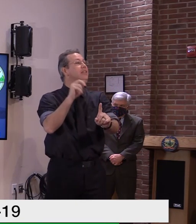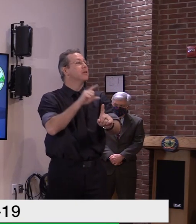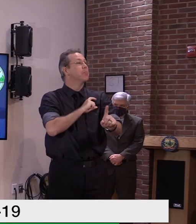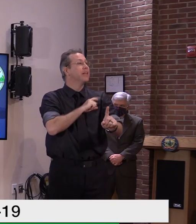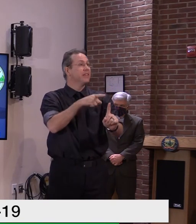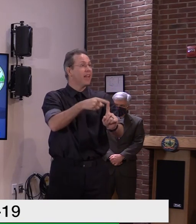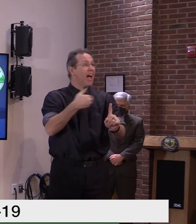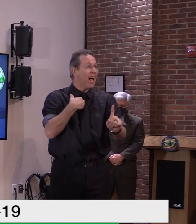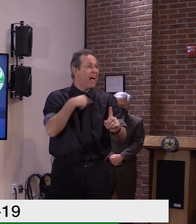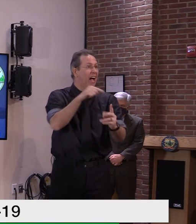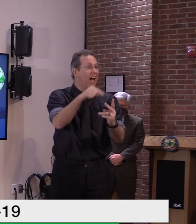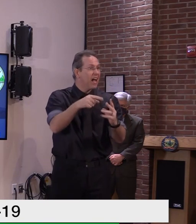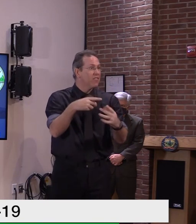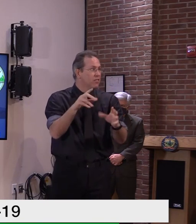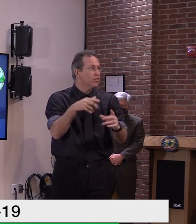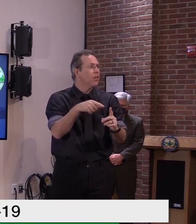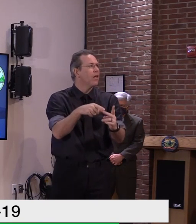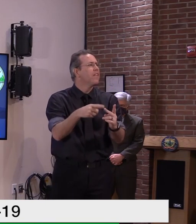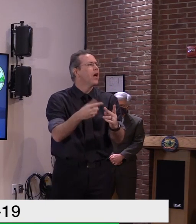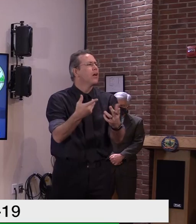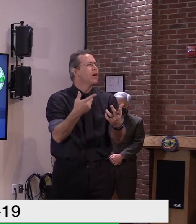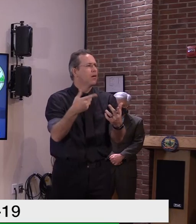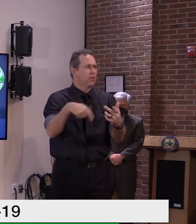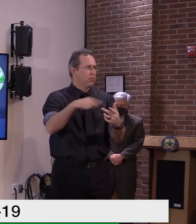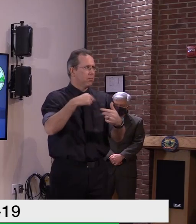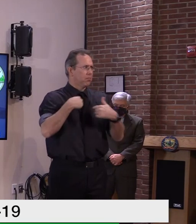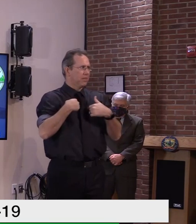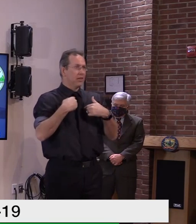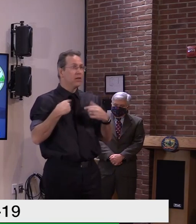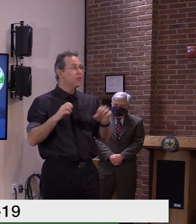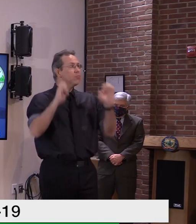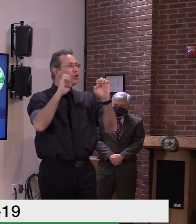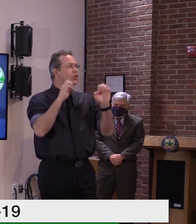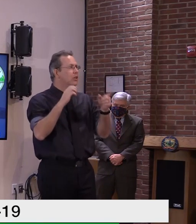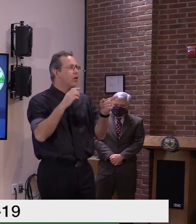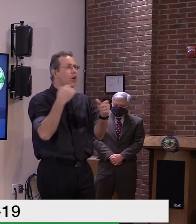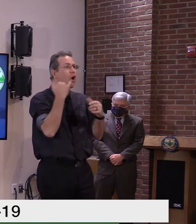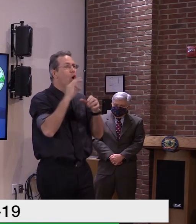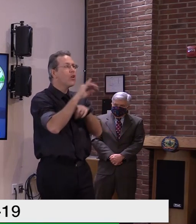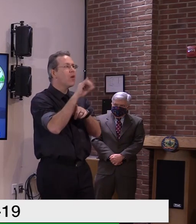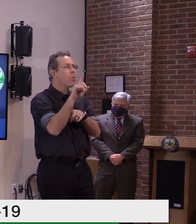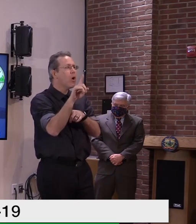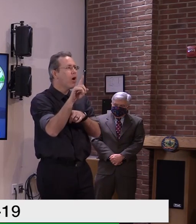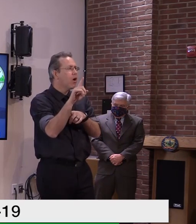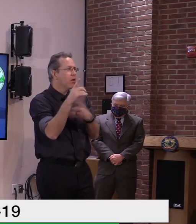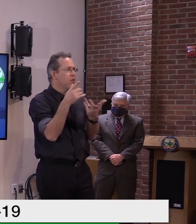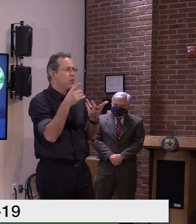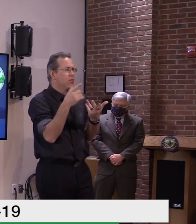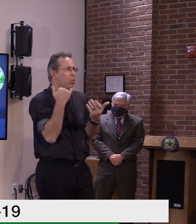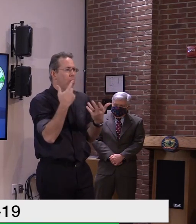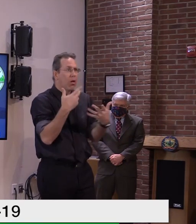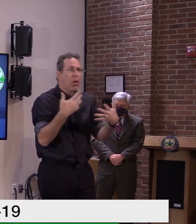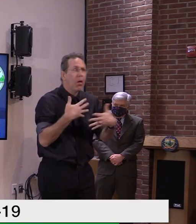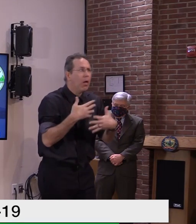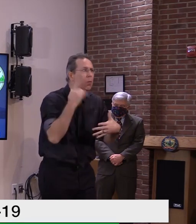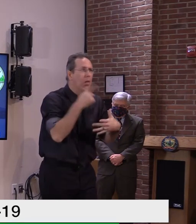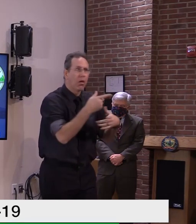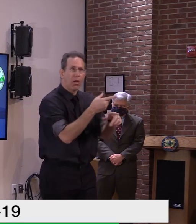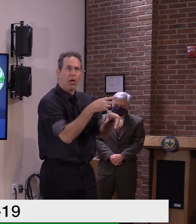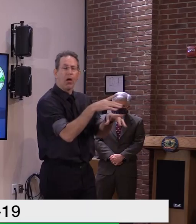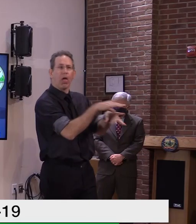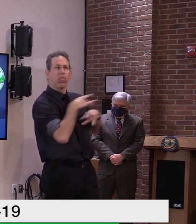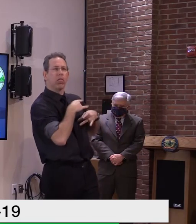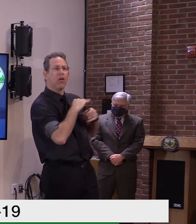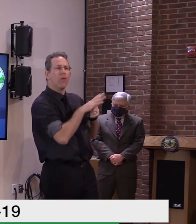to dial 911, and they said, I'm not going to do that. That would be the worst possible outcome, because it is not